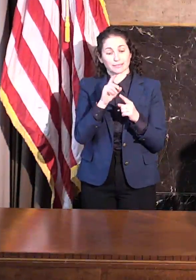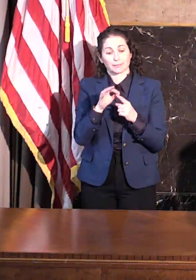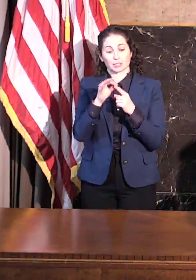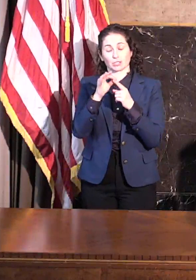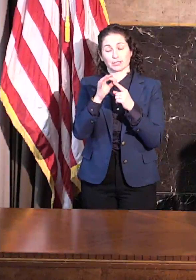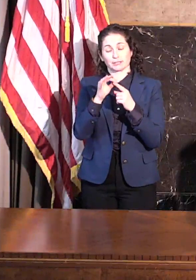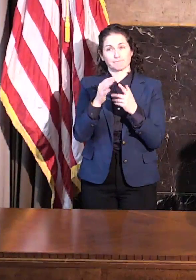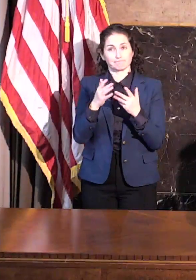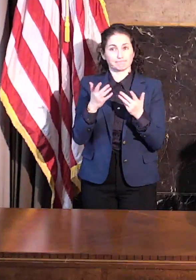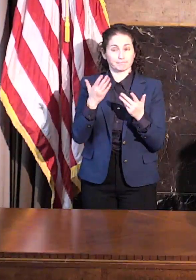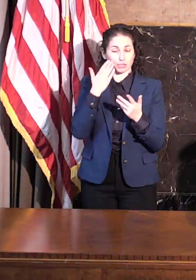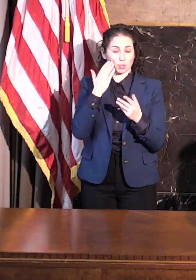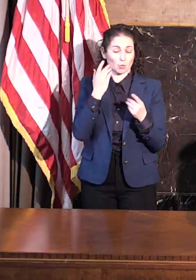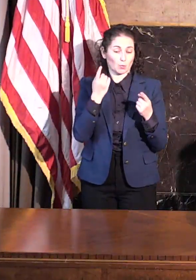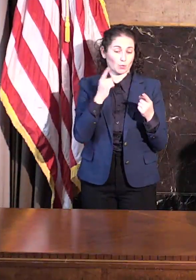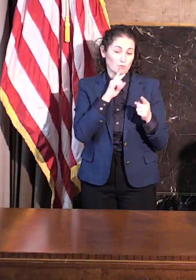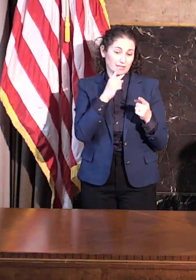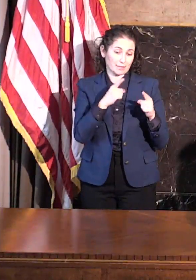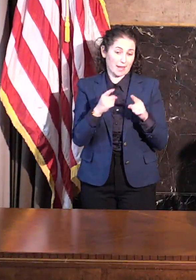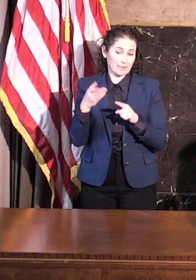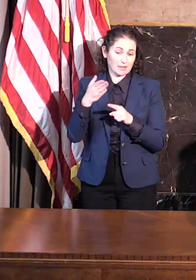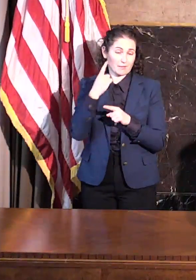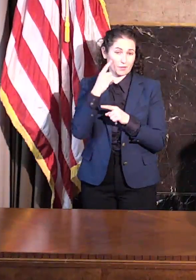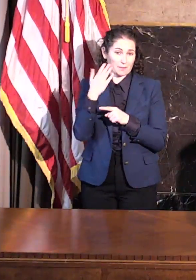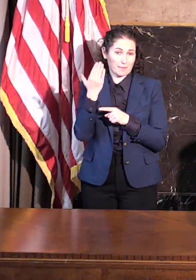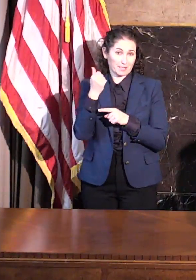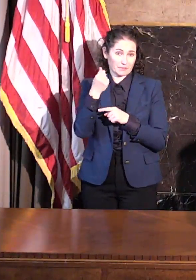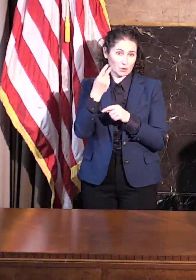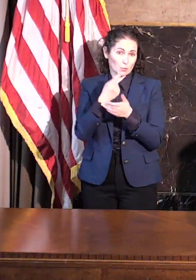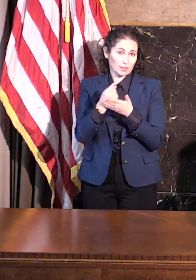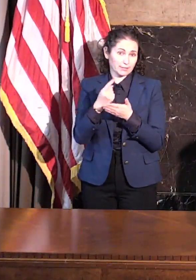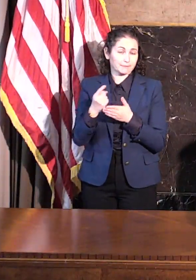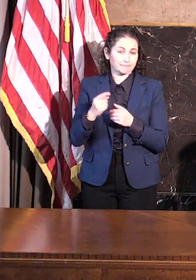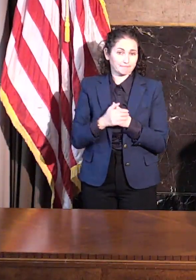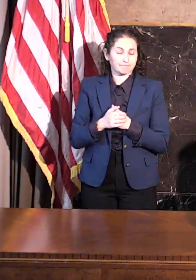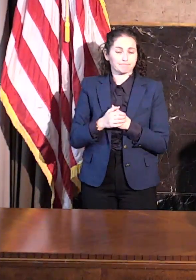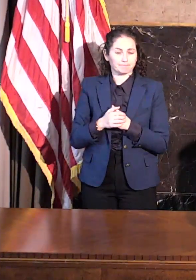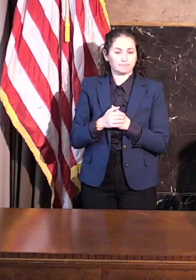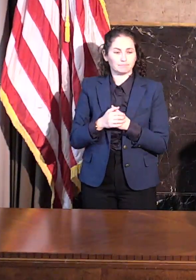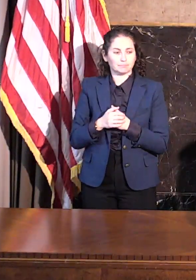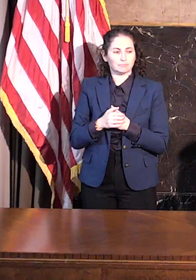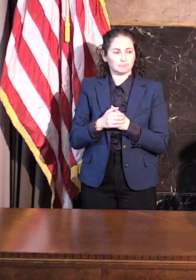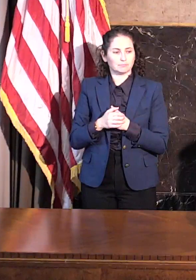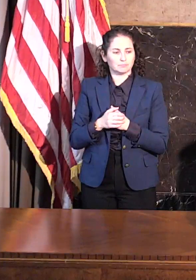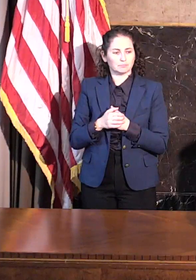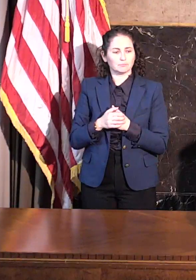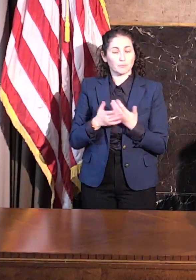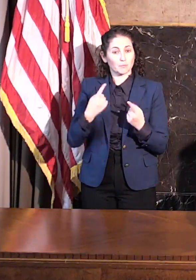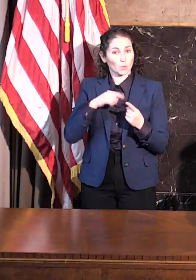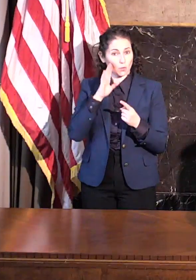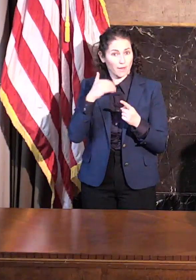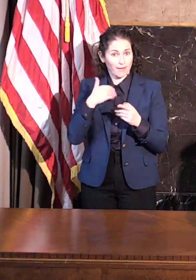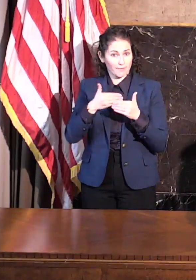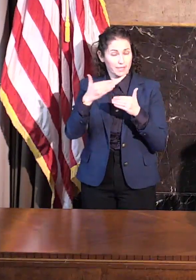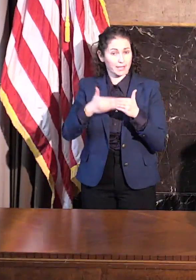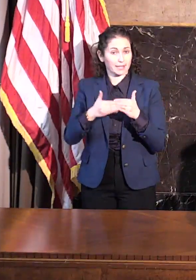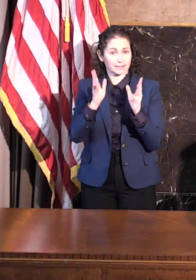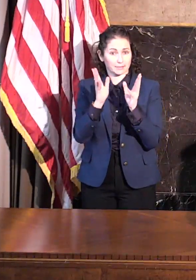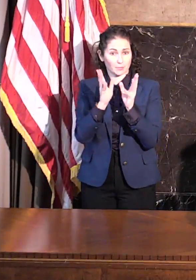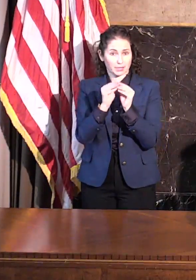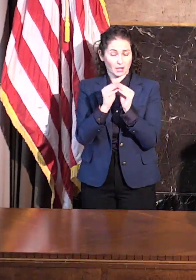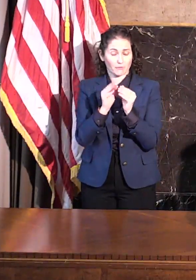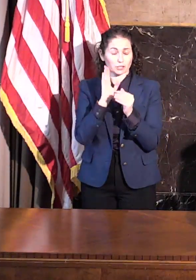every confidence that the board will make sure we'll get this solved and follow through with this. Looking at the way the board is